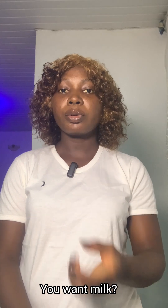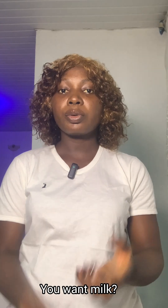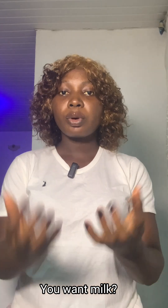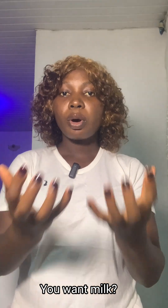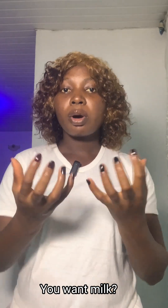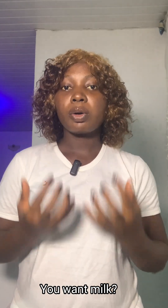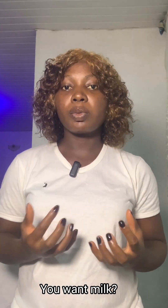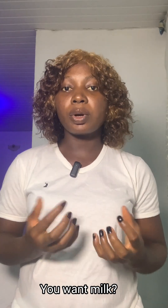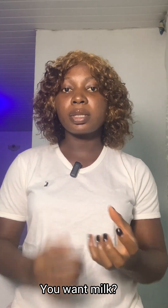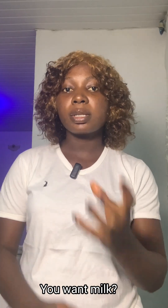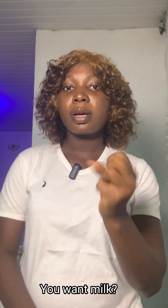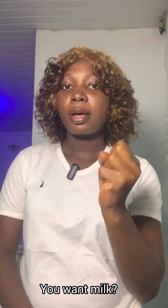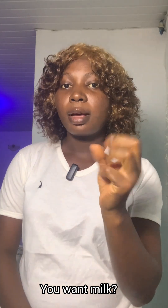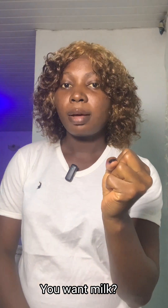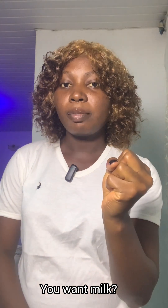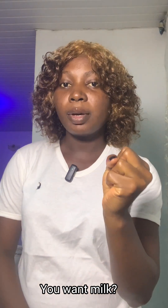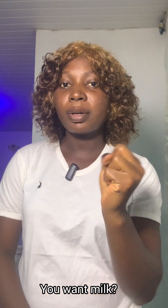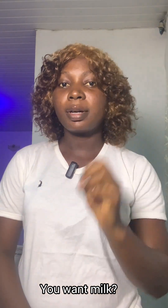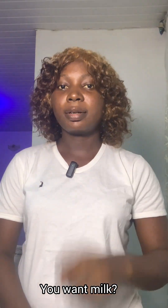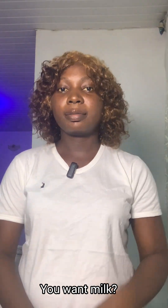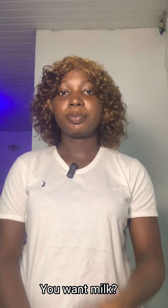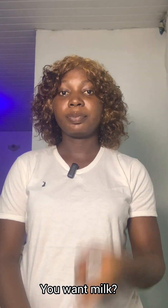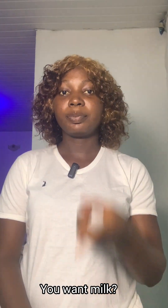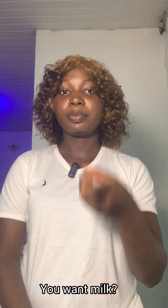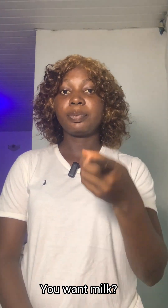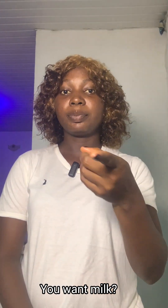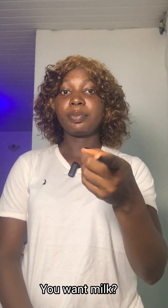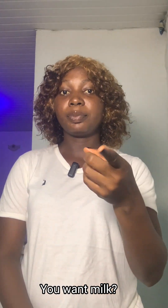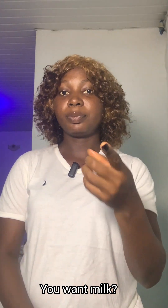You want milk?